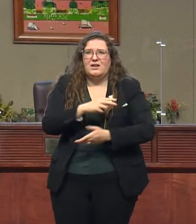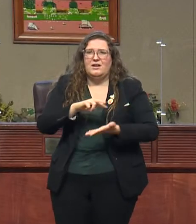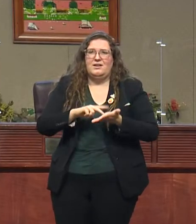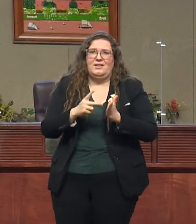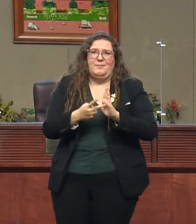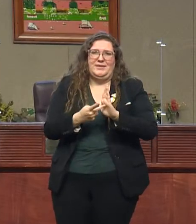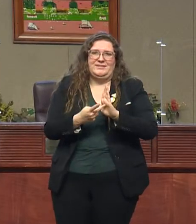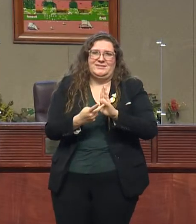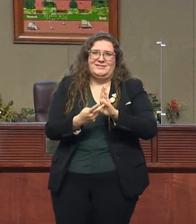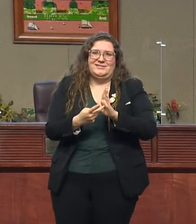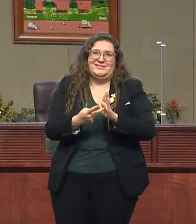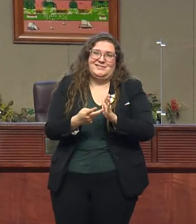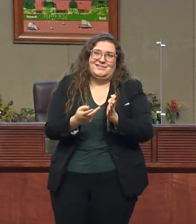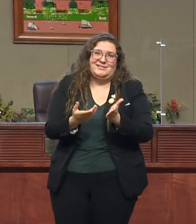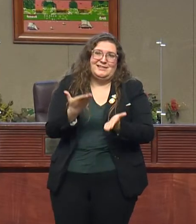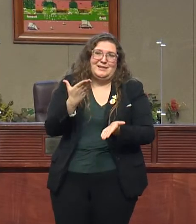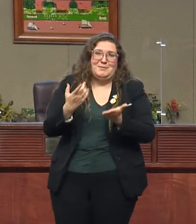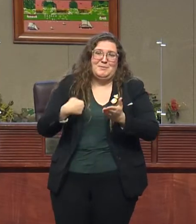into the 70s.